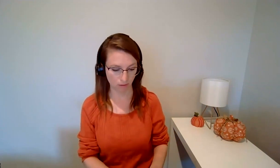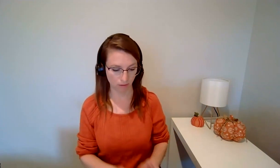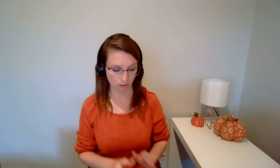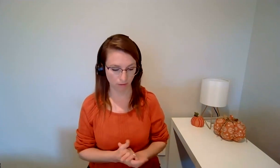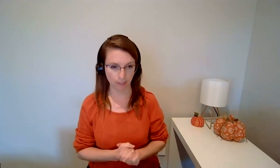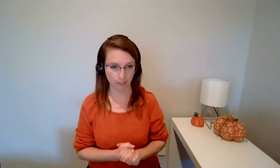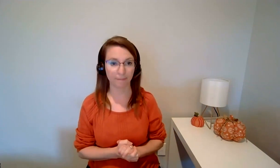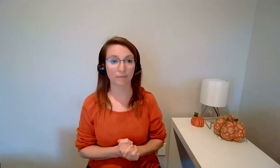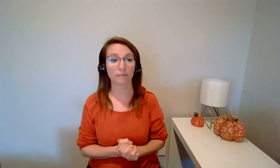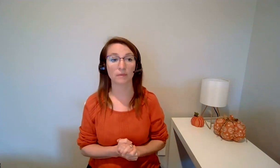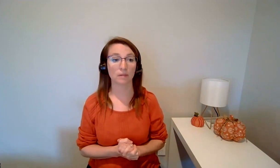All right.